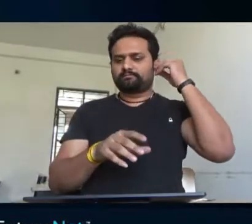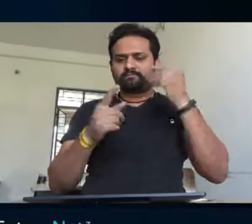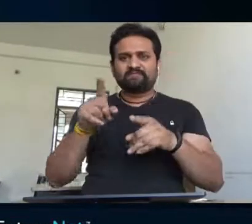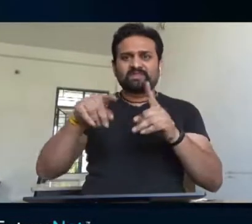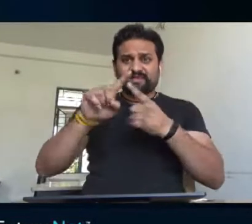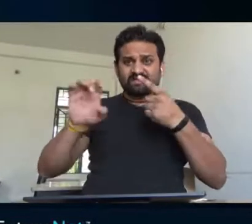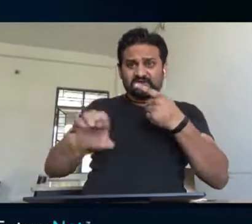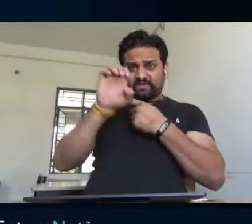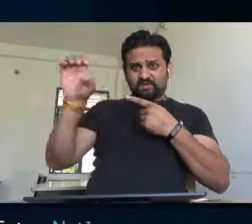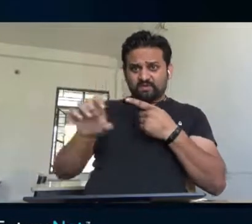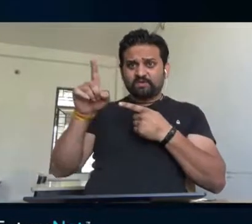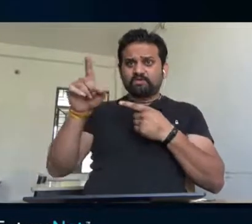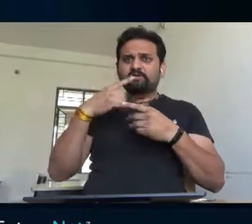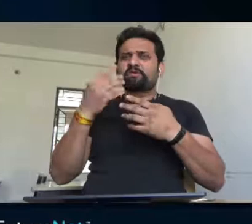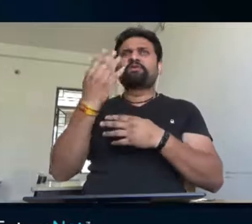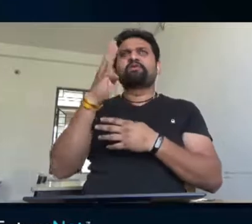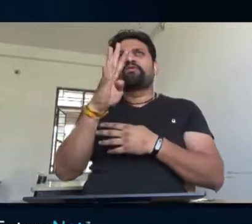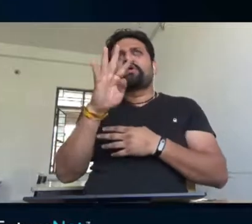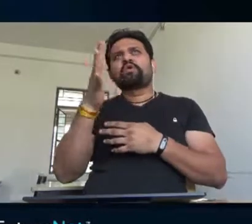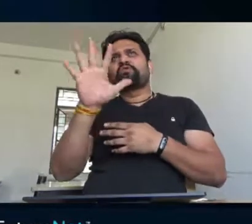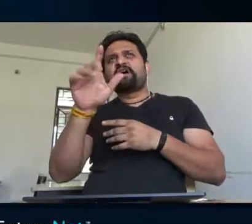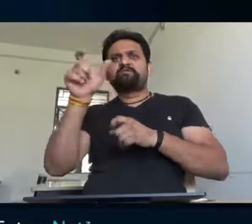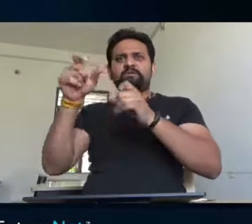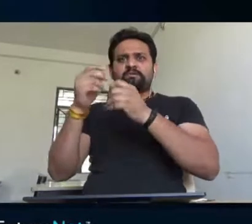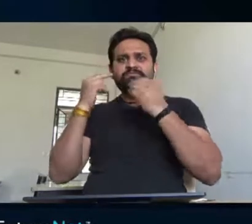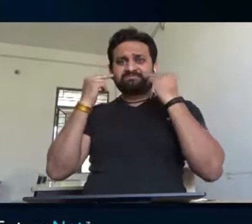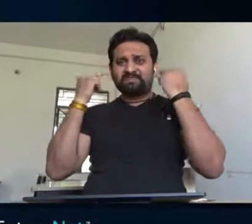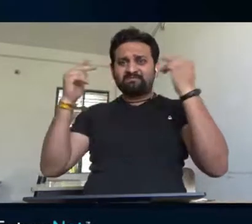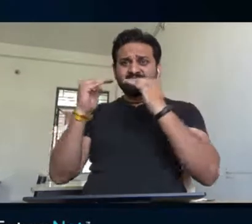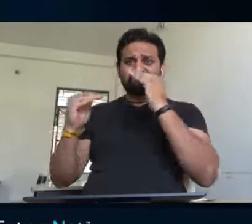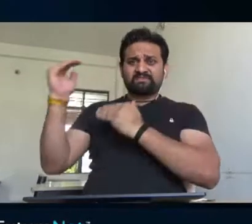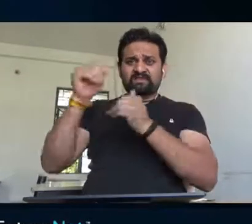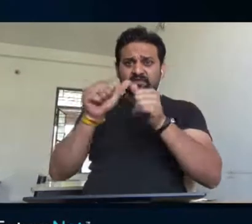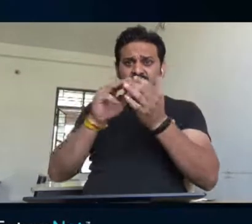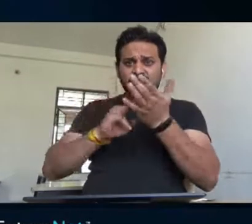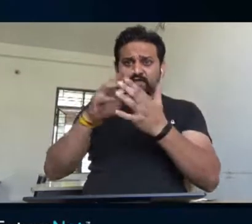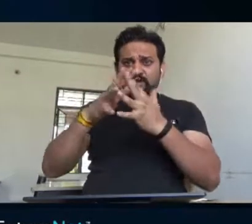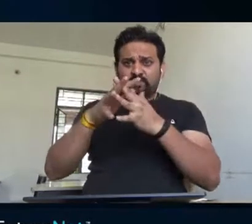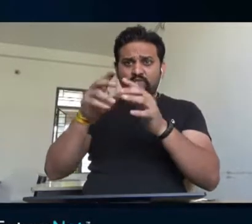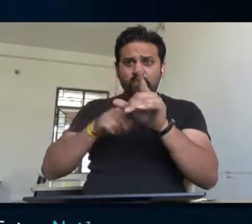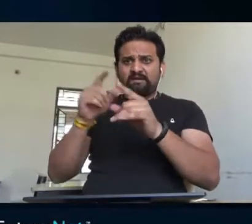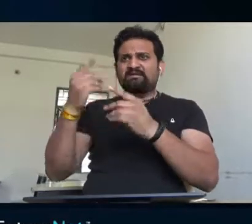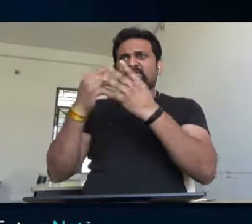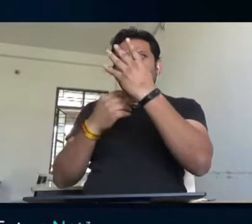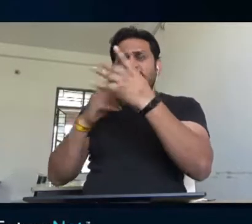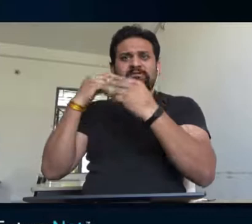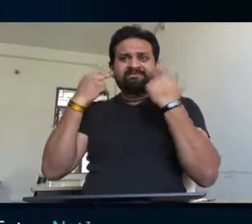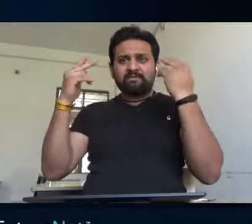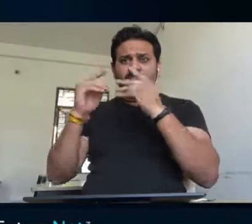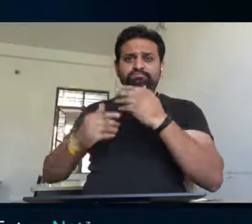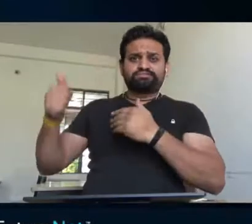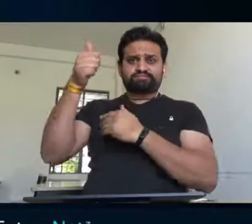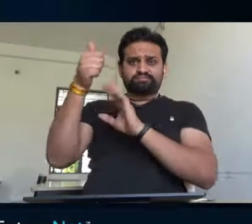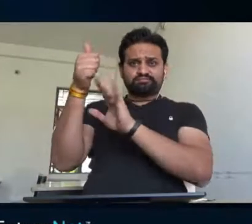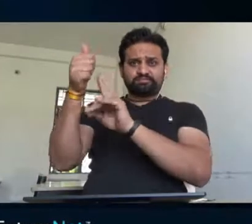over Europe, it's only 4 or 5 people, they have the highest position in that company. Maybe I'm wrong, maybe it's more, but it's not so much, yeah.